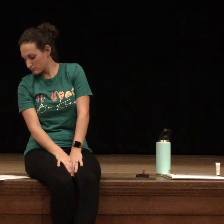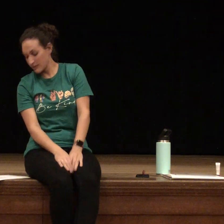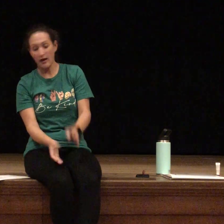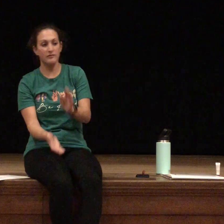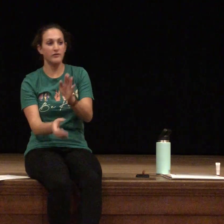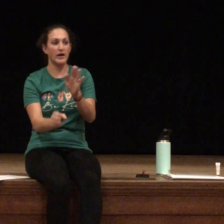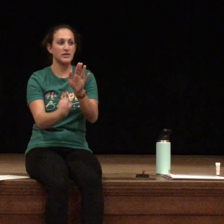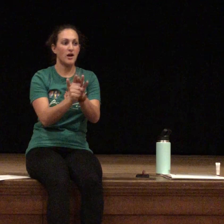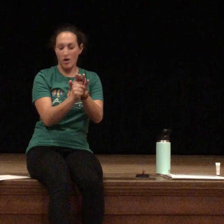Yeah, fun fact. Okay.